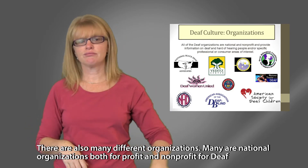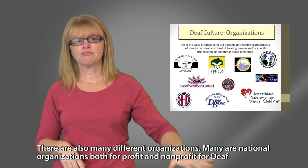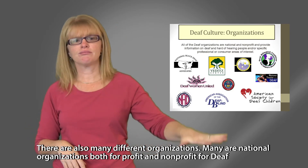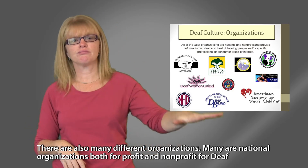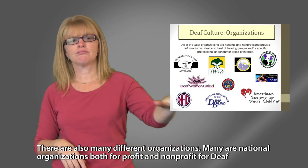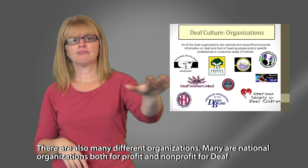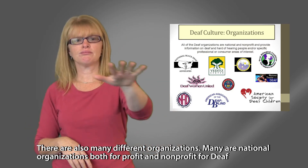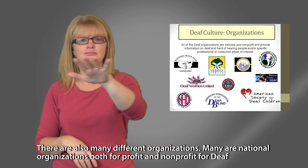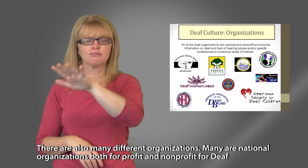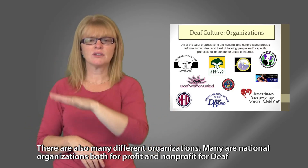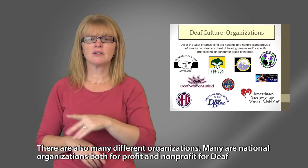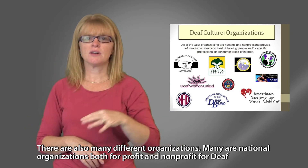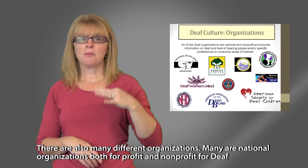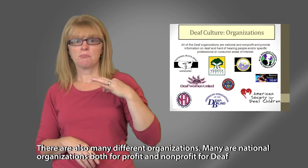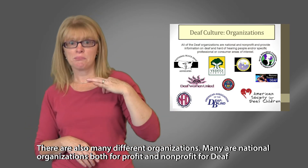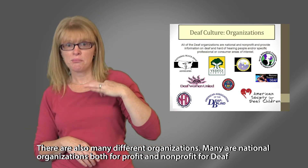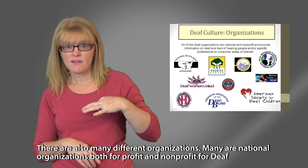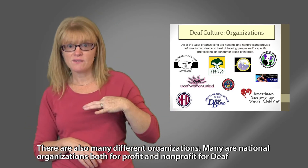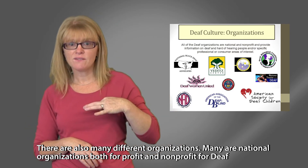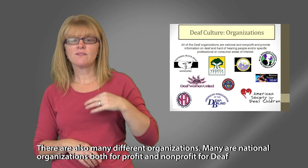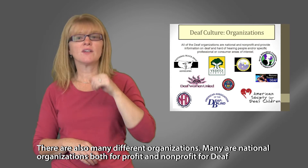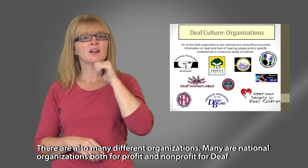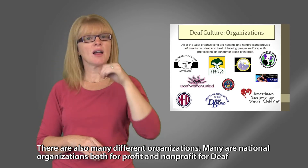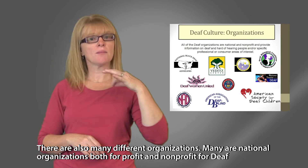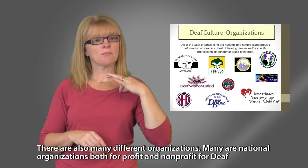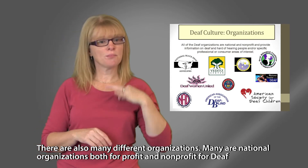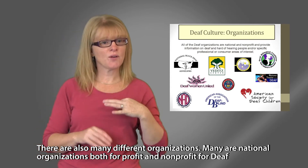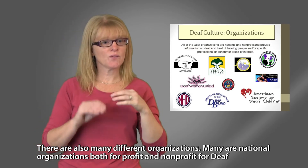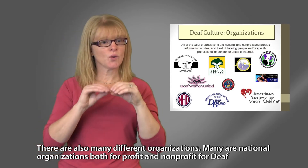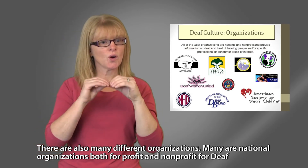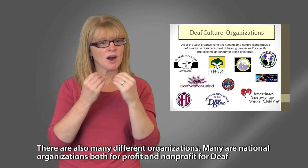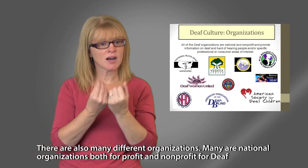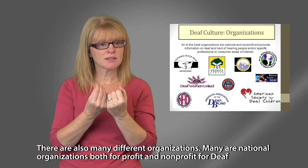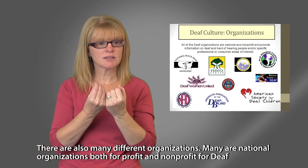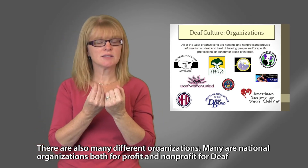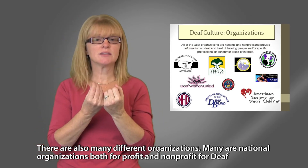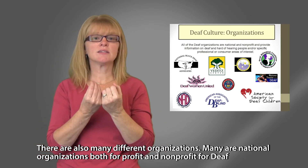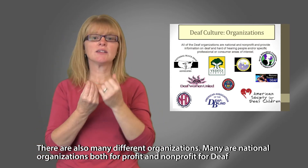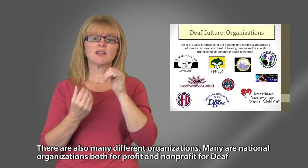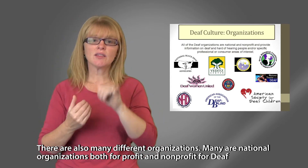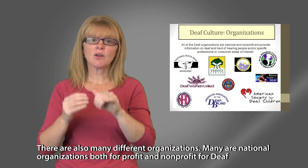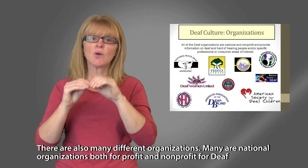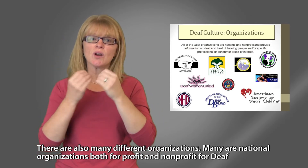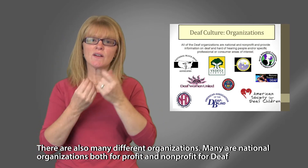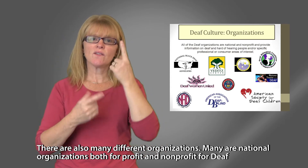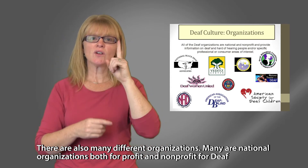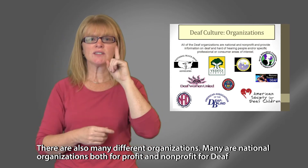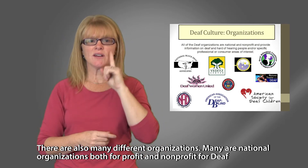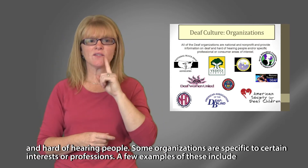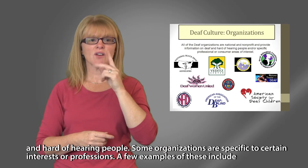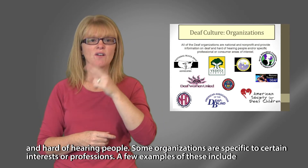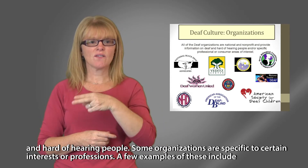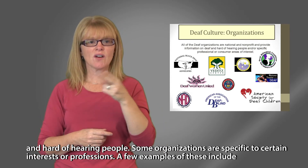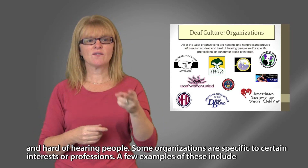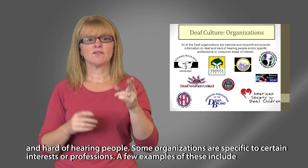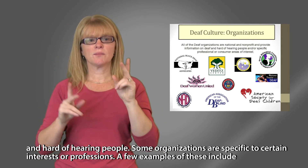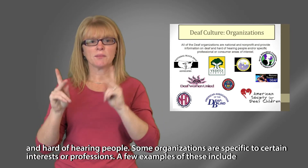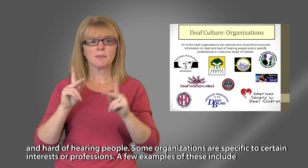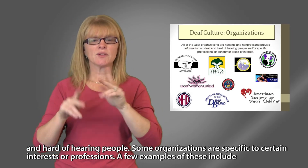Many are national organizations, both for-profit and non-profit, for Deaf and hard of hearing people.